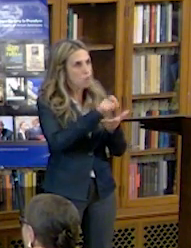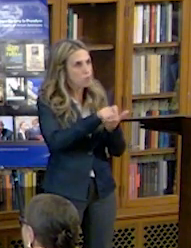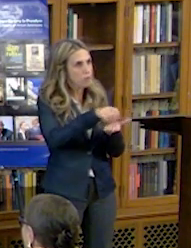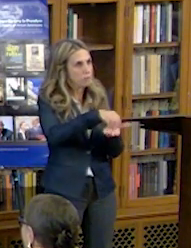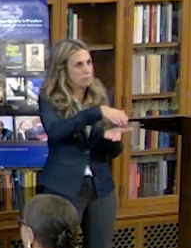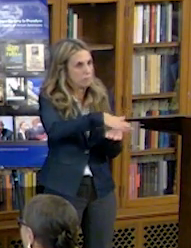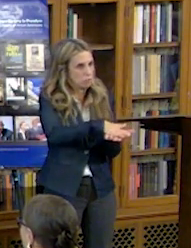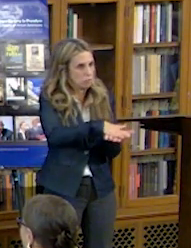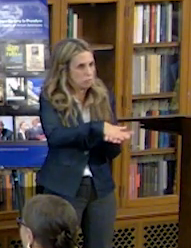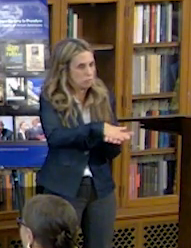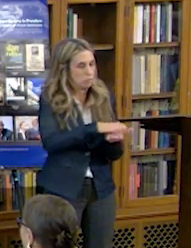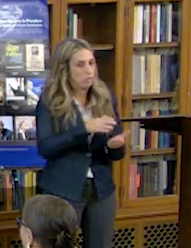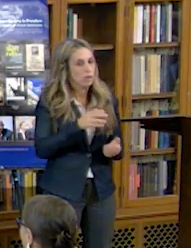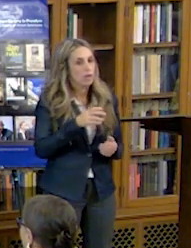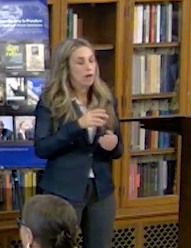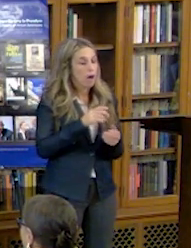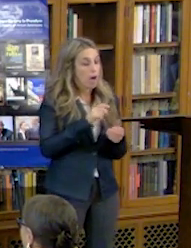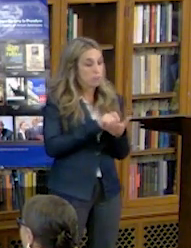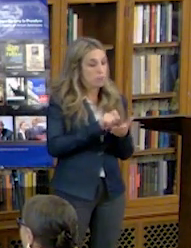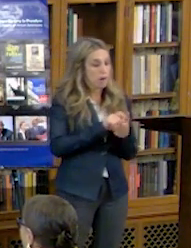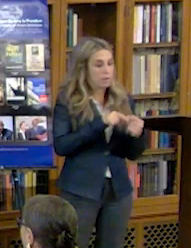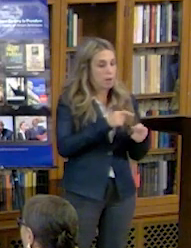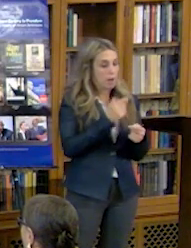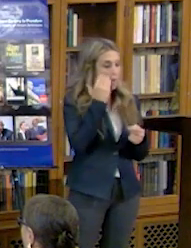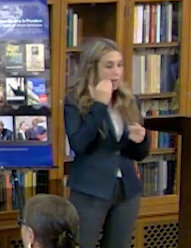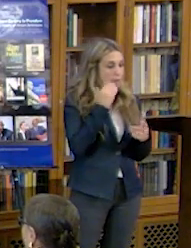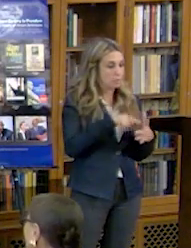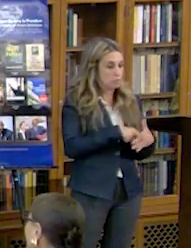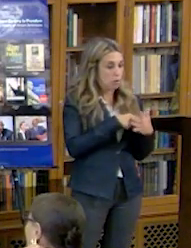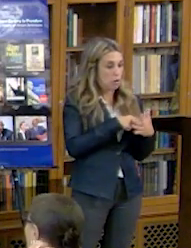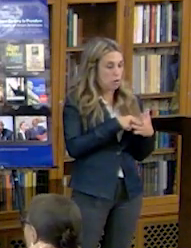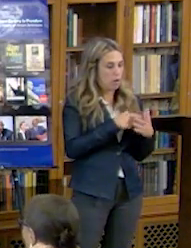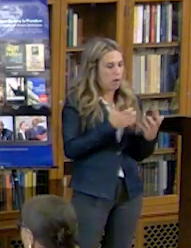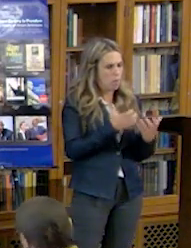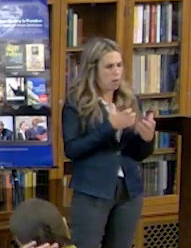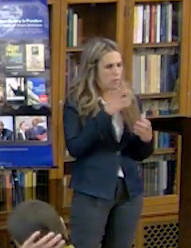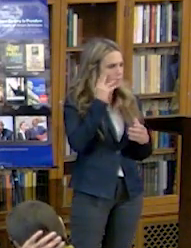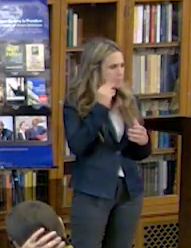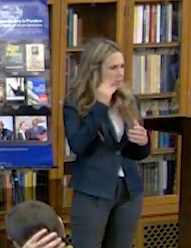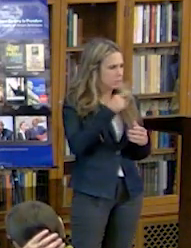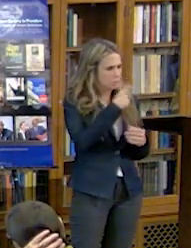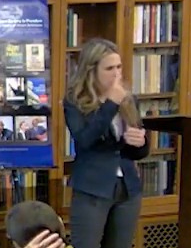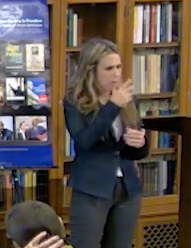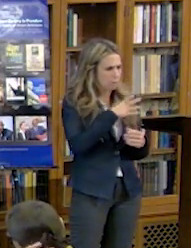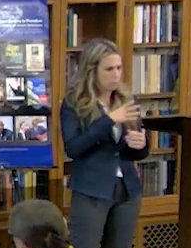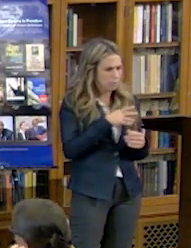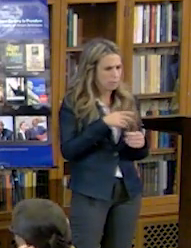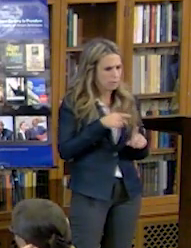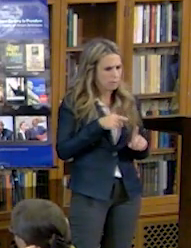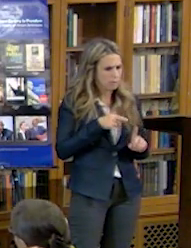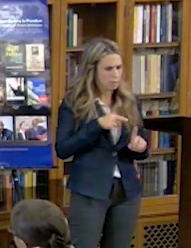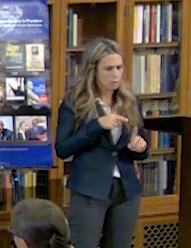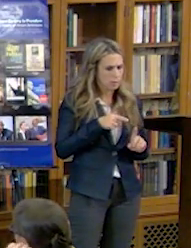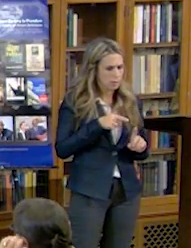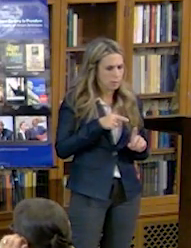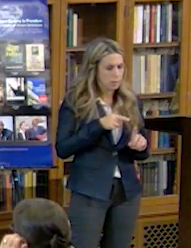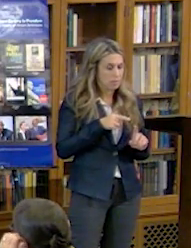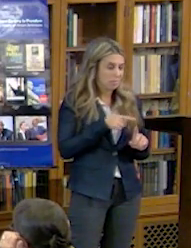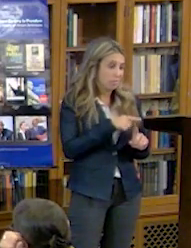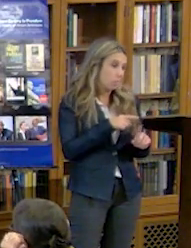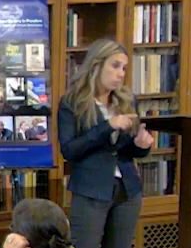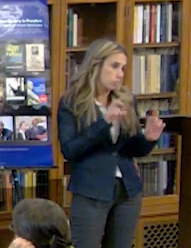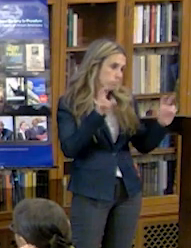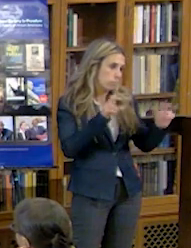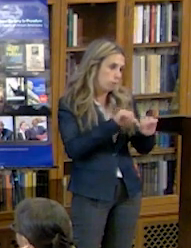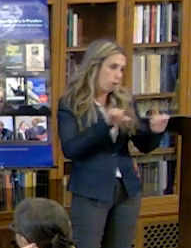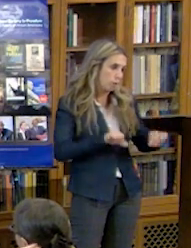this book about Head Start um I wanted to get at the experiences of these black women in Mississippi were were really The Architects of the most